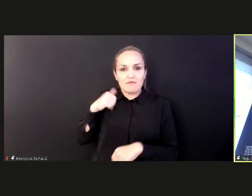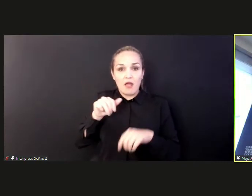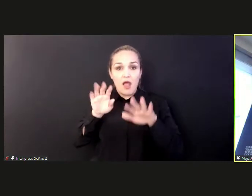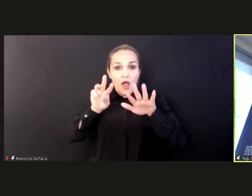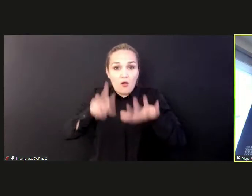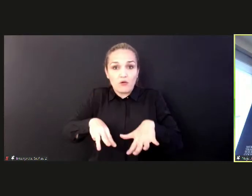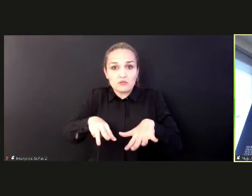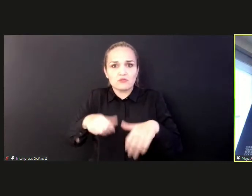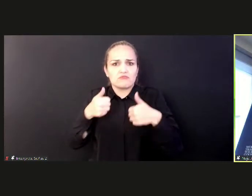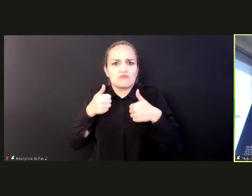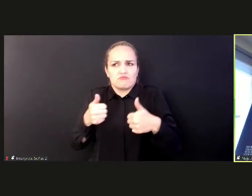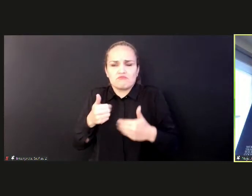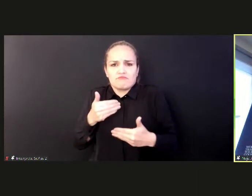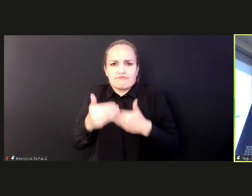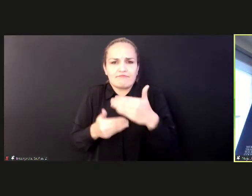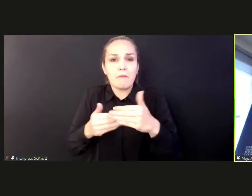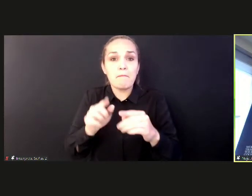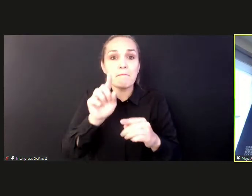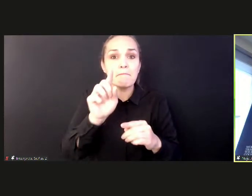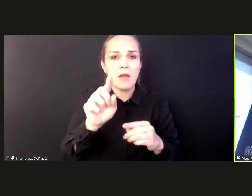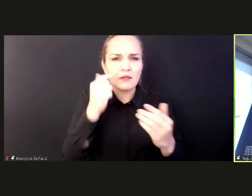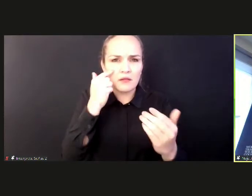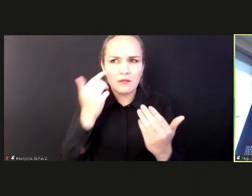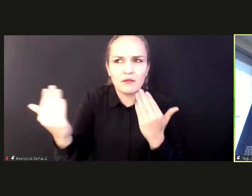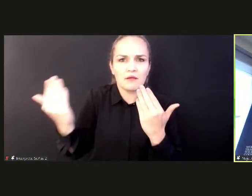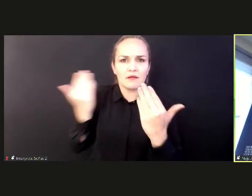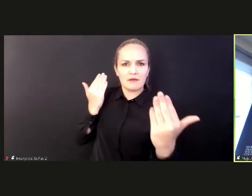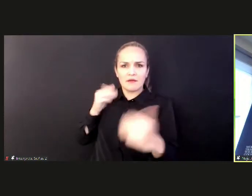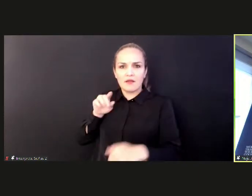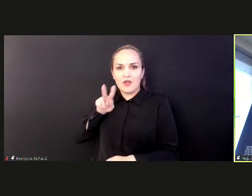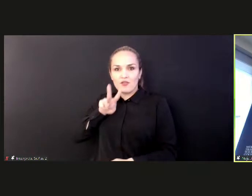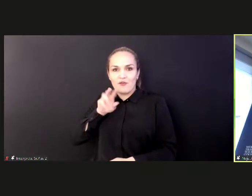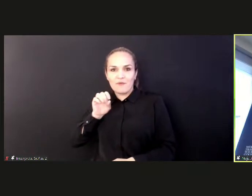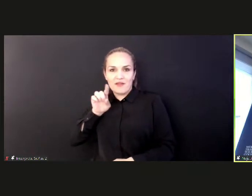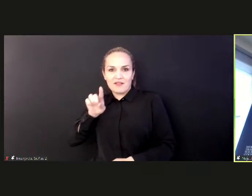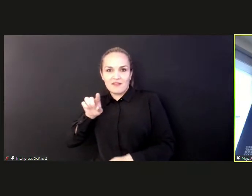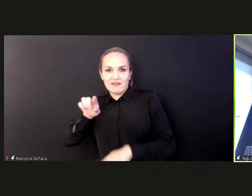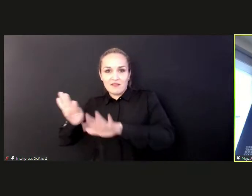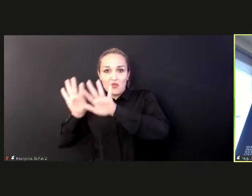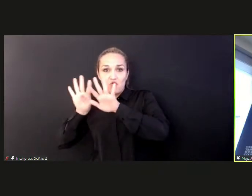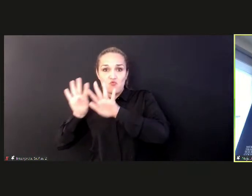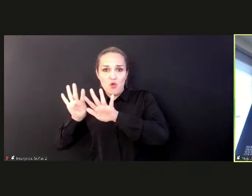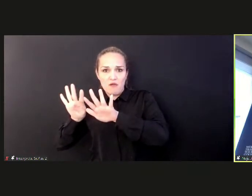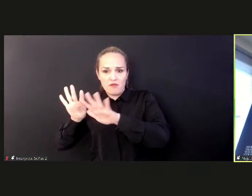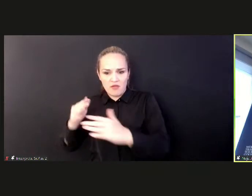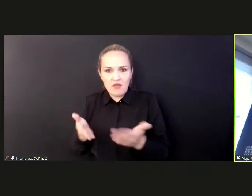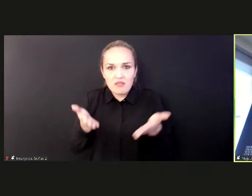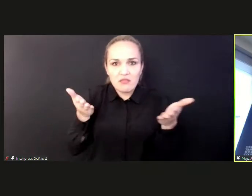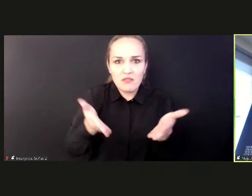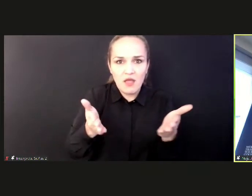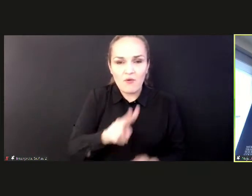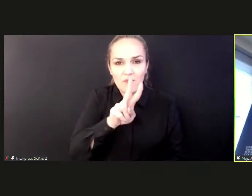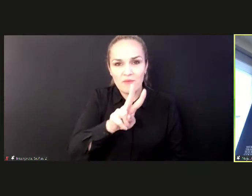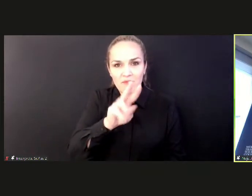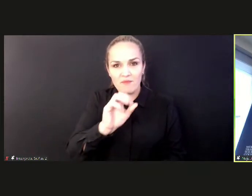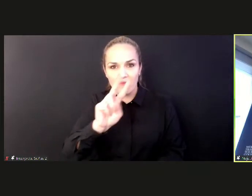drop of 72%, America 73%, Europe 77%, and Asia